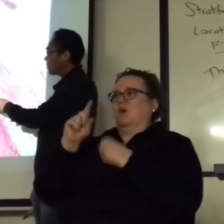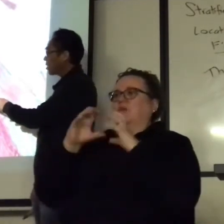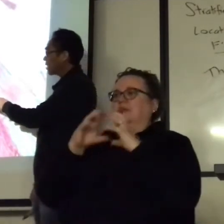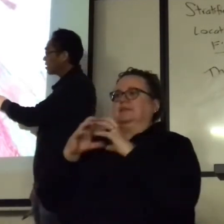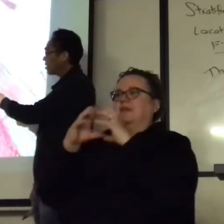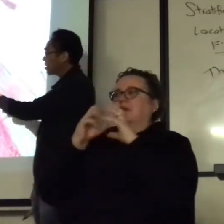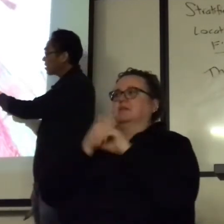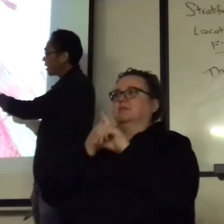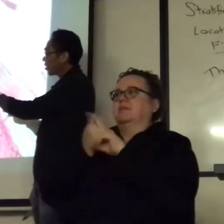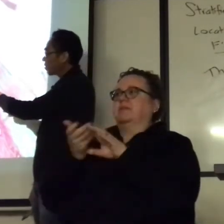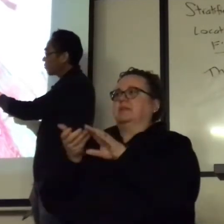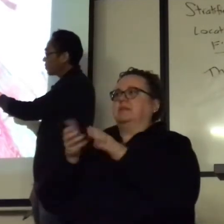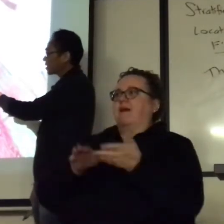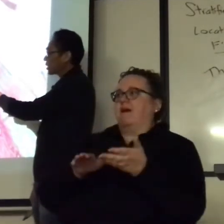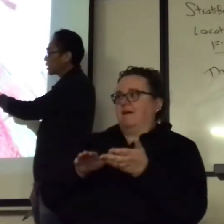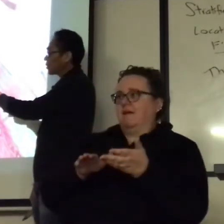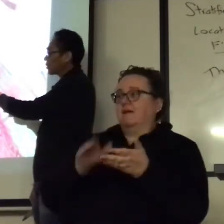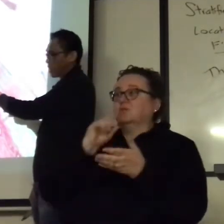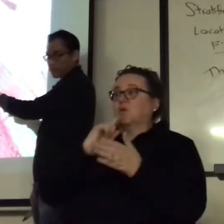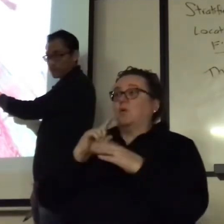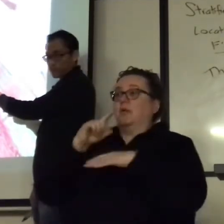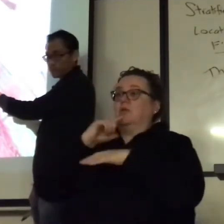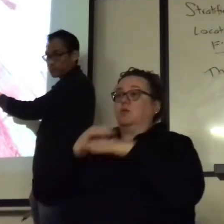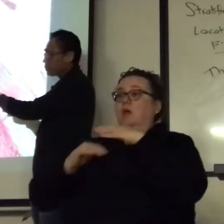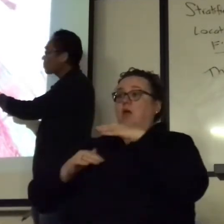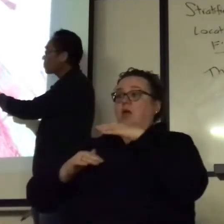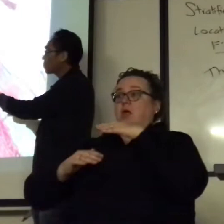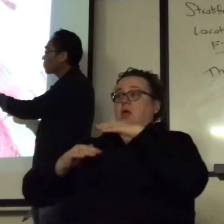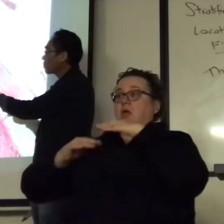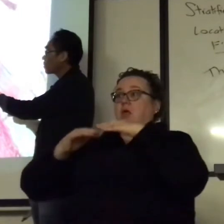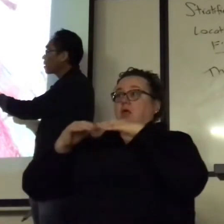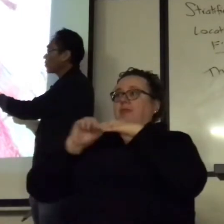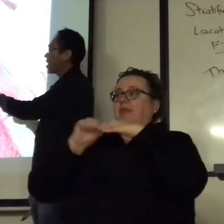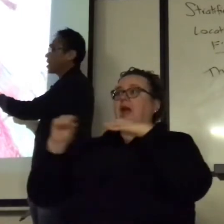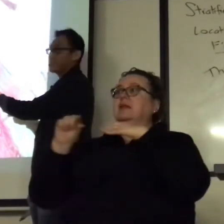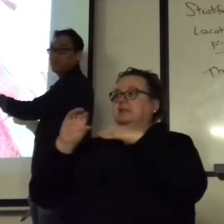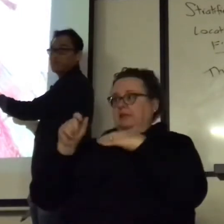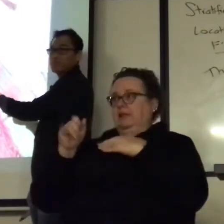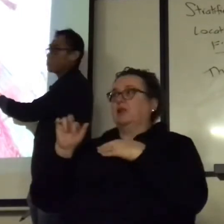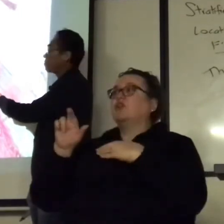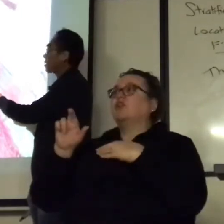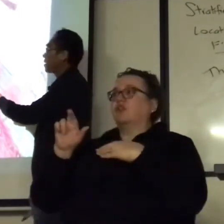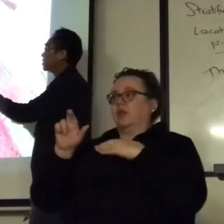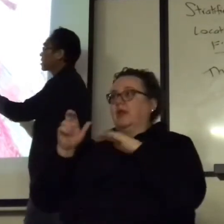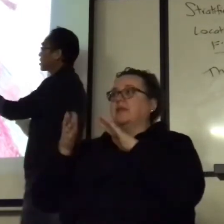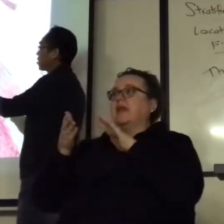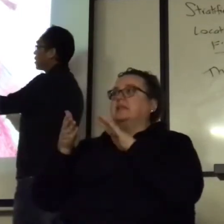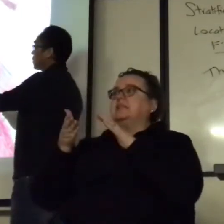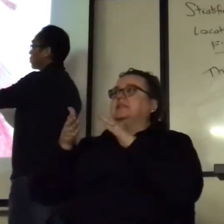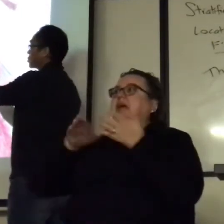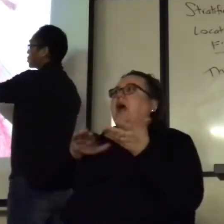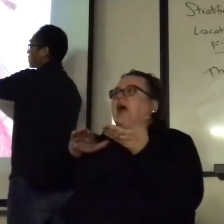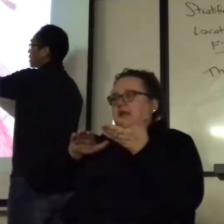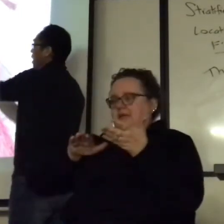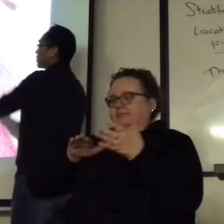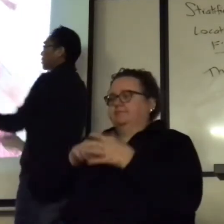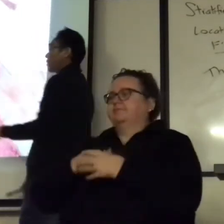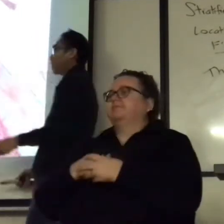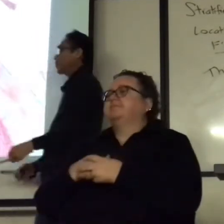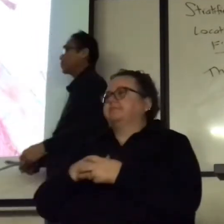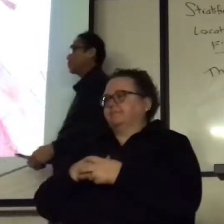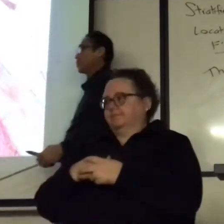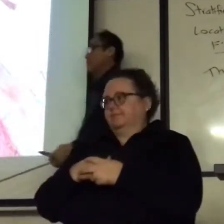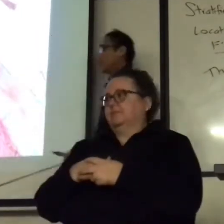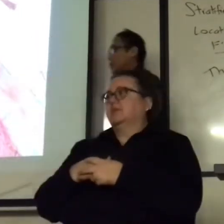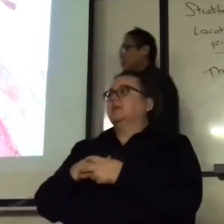by the time you get to this layer, that's a clear layer, they're dead. Okay, they just continue to get pushed to the top until